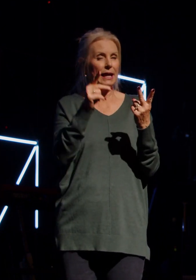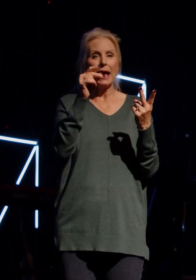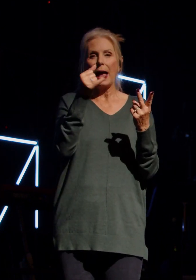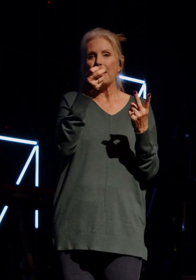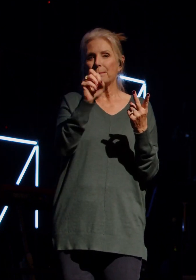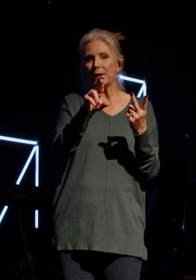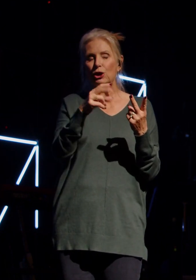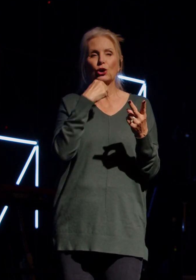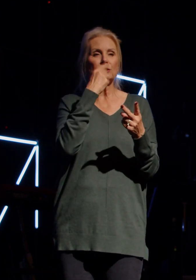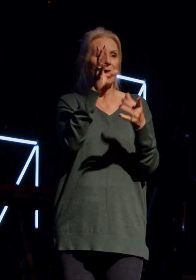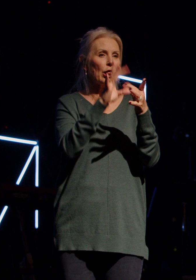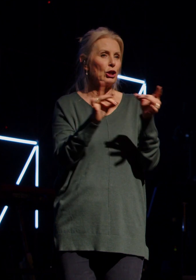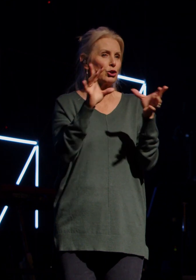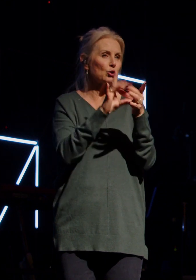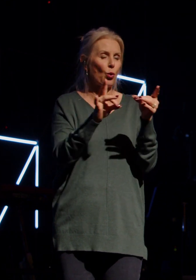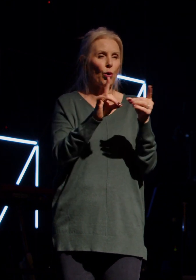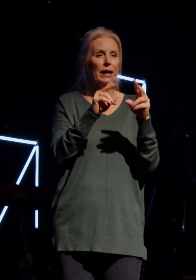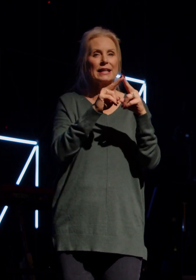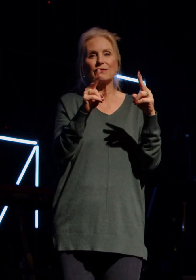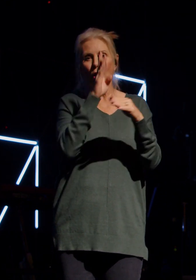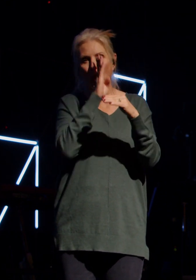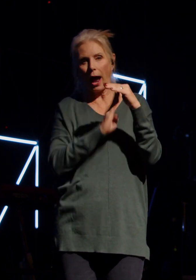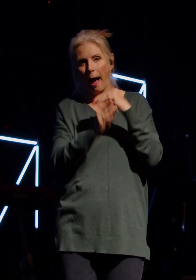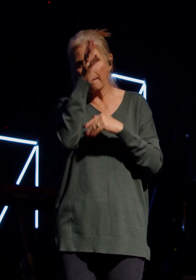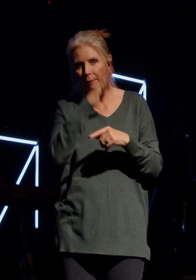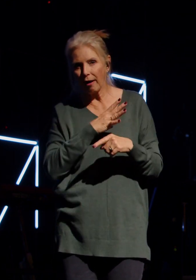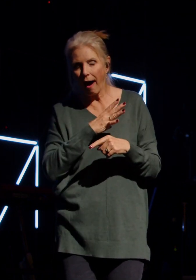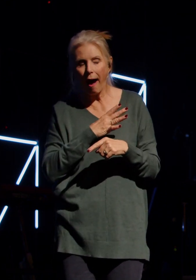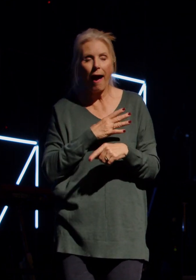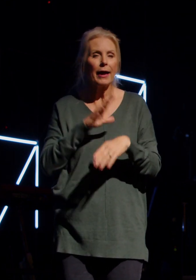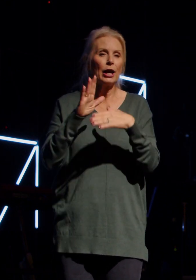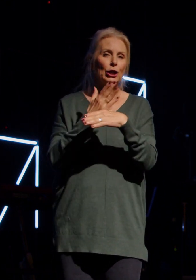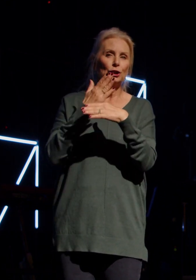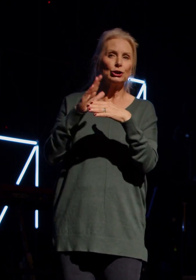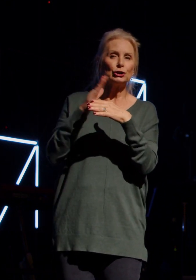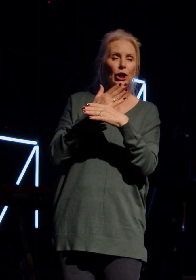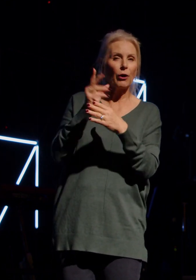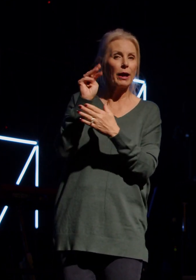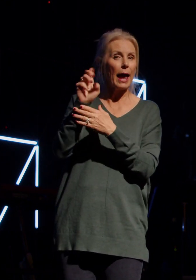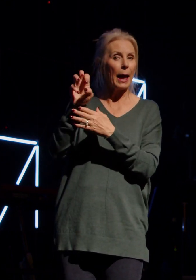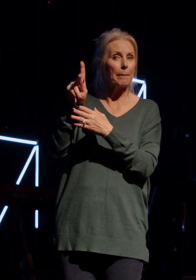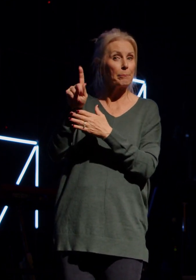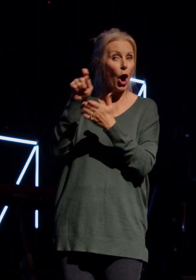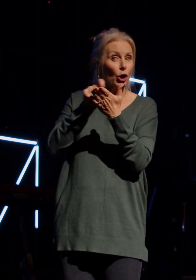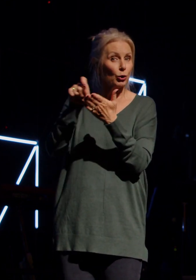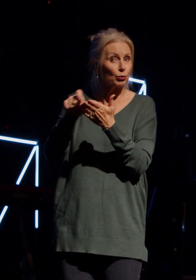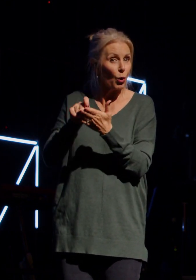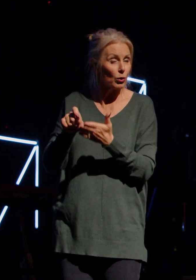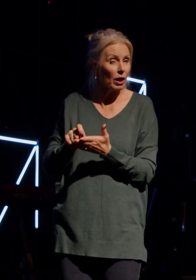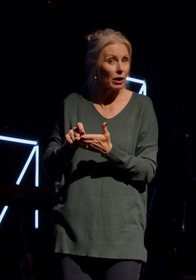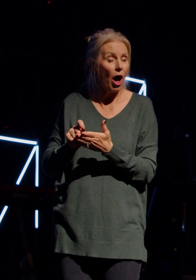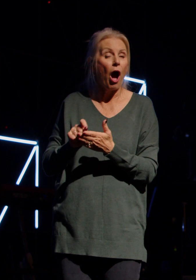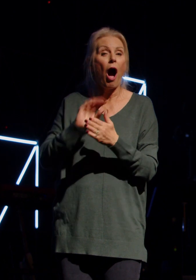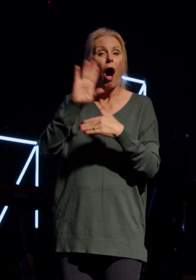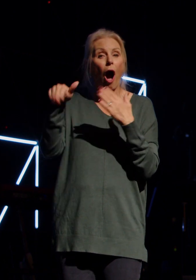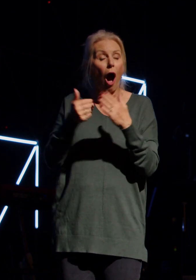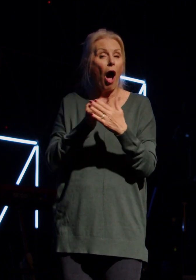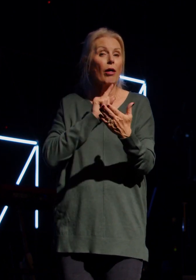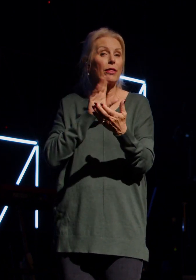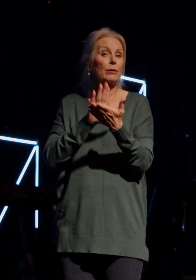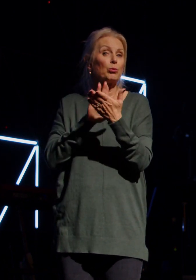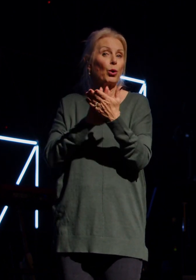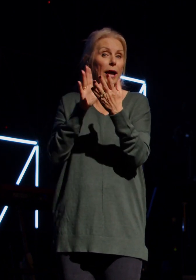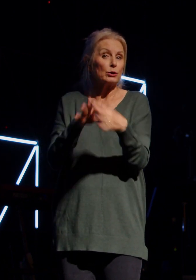story, just very humble, sharing these things that happened to Mark, and Mark wrote these down. All the praiseworthy comments about Peter are in Matthew and